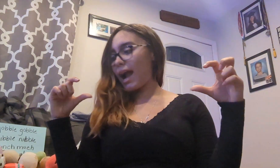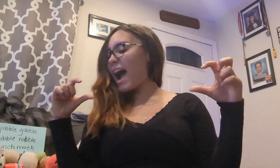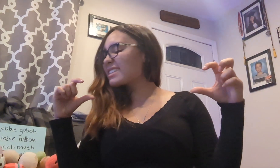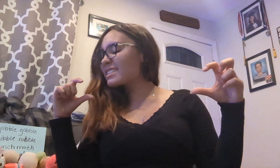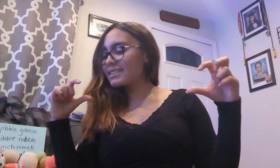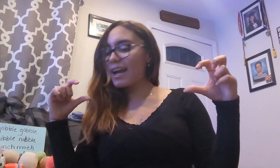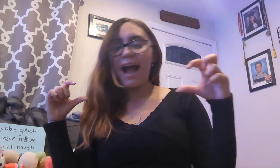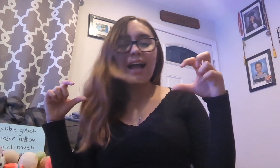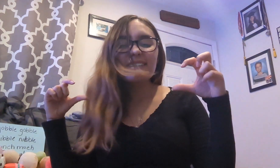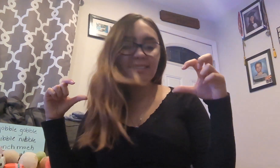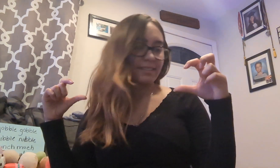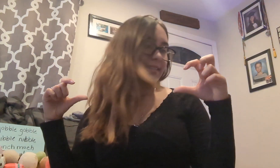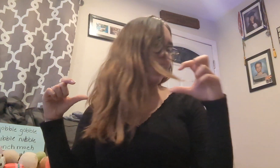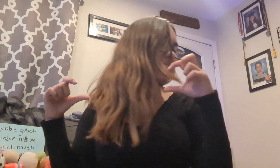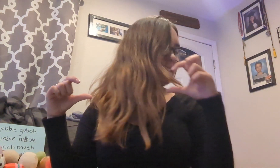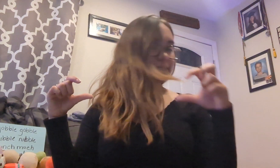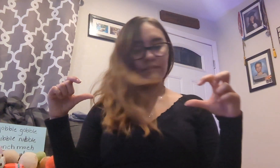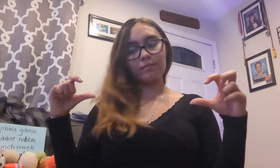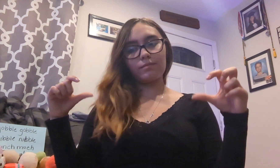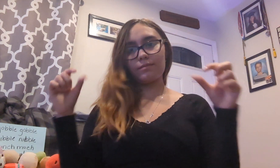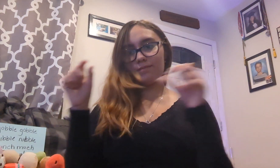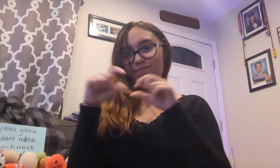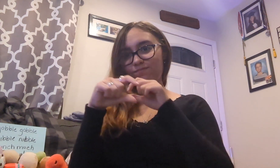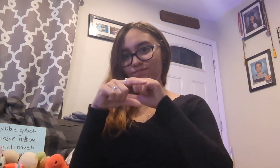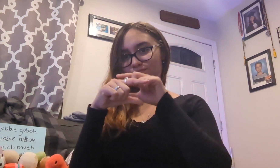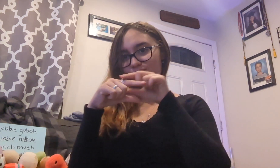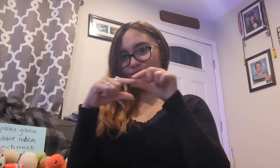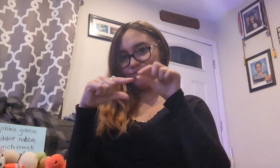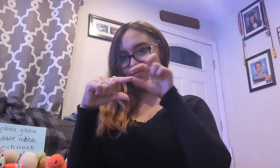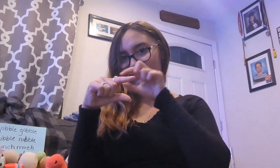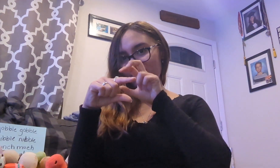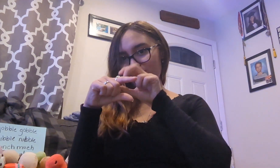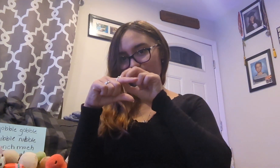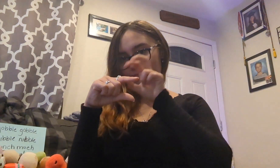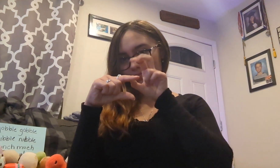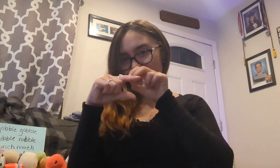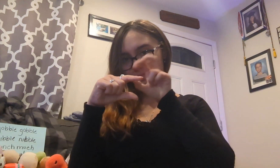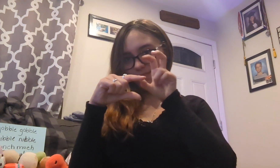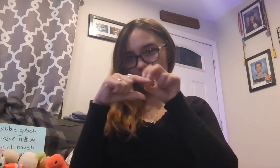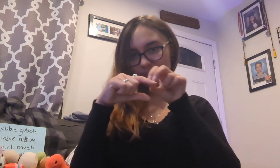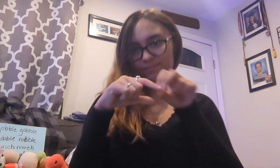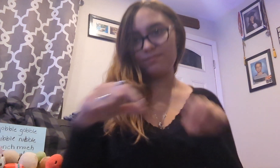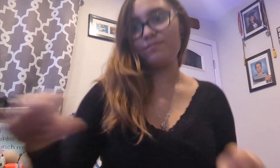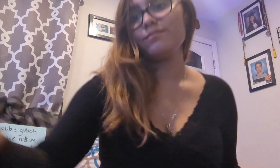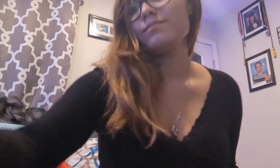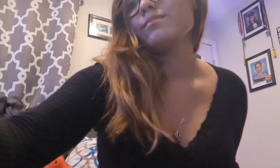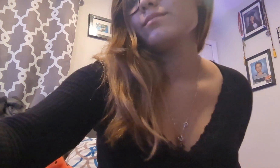don't know.